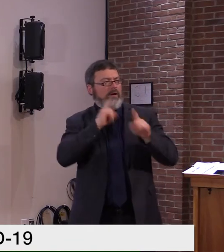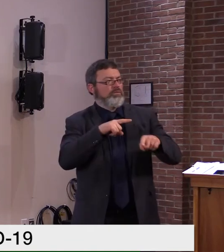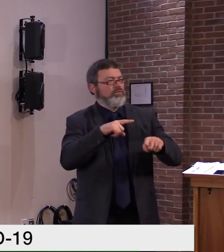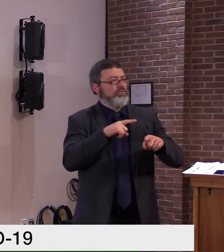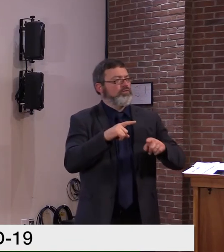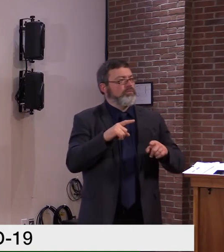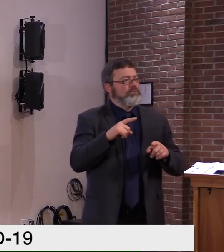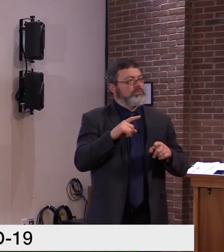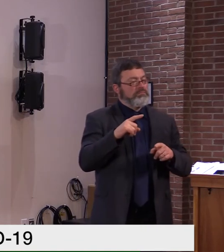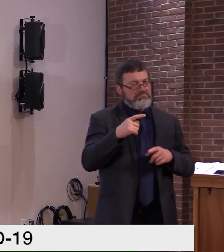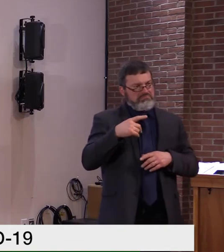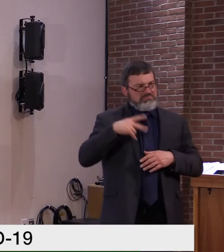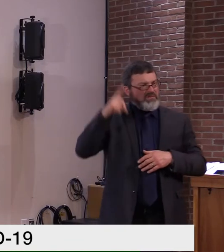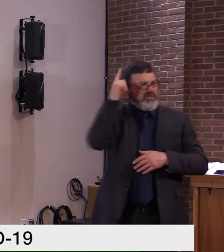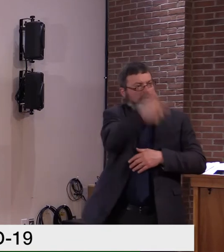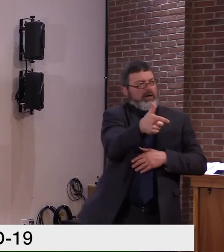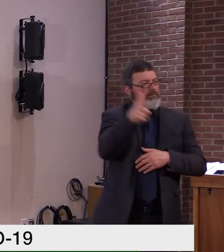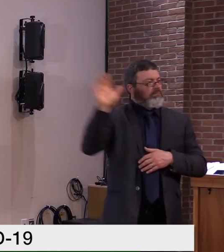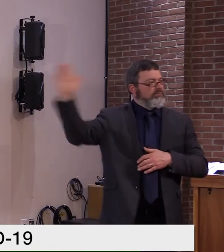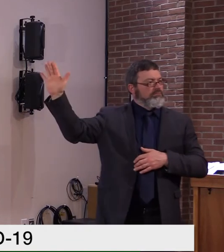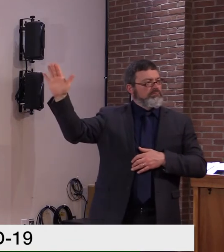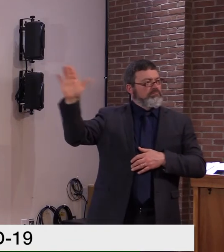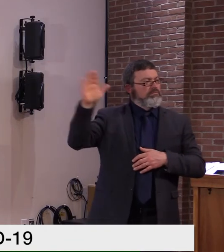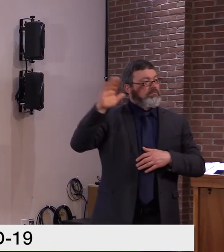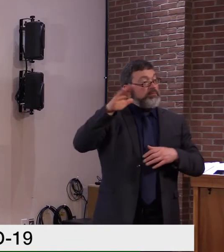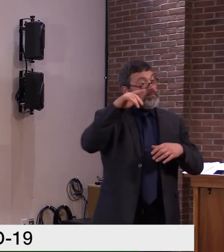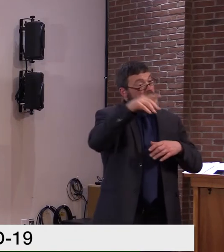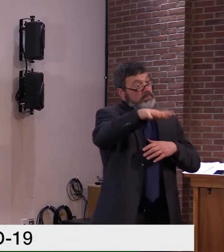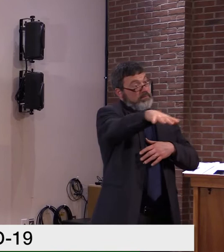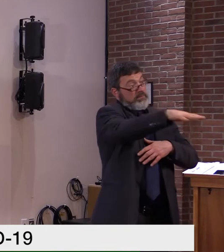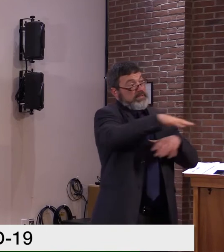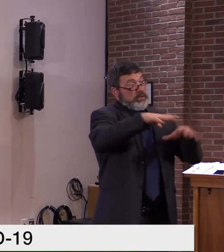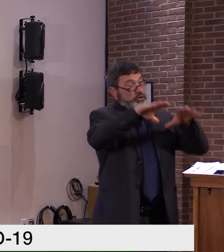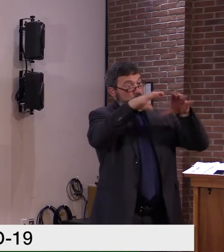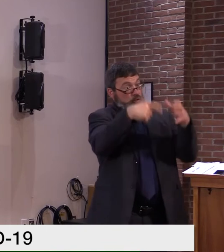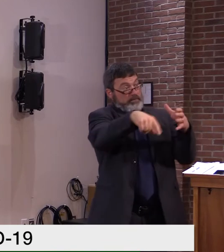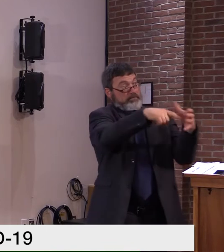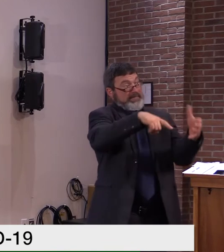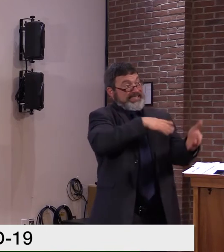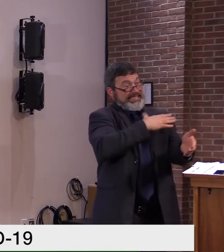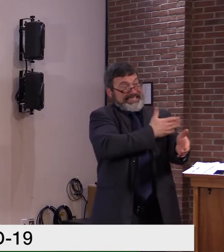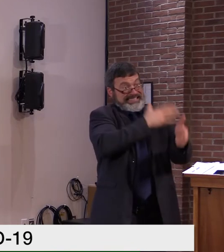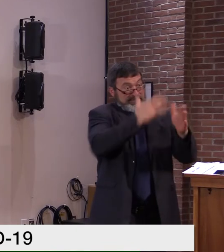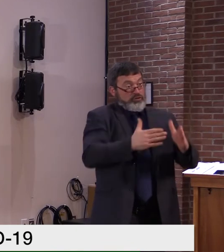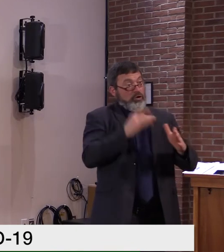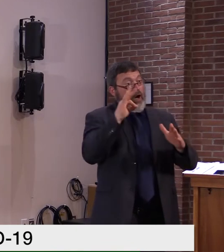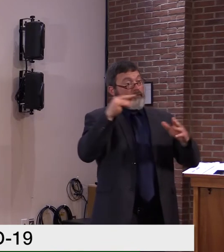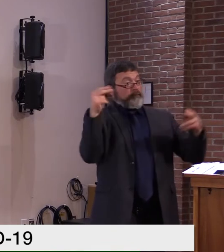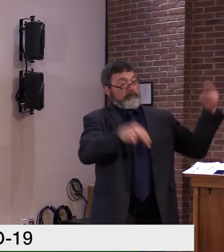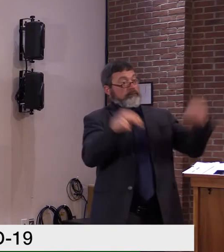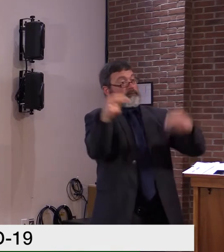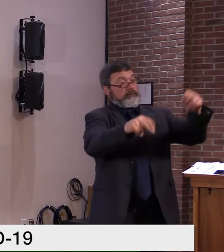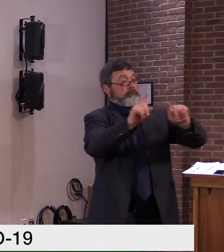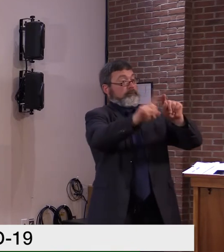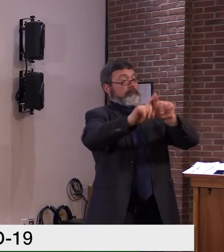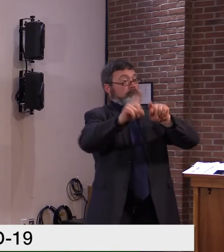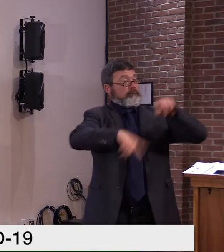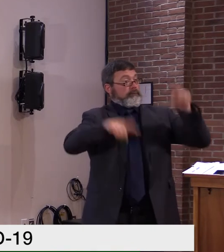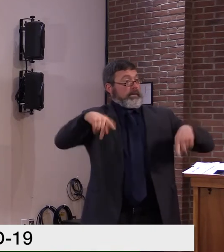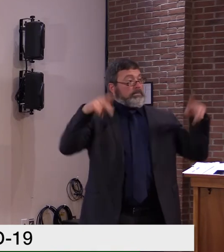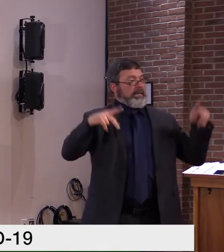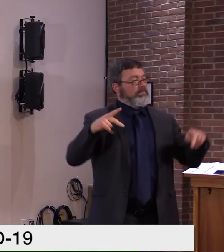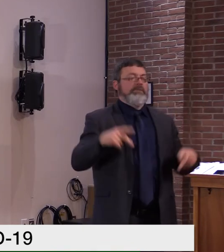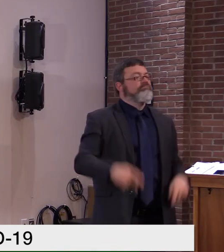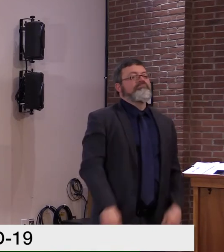it's a multi-family going around caroling, and remember, singing is without a mask, singing is